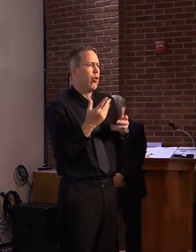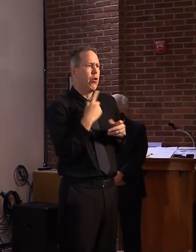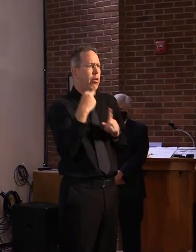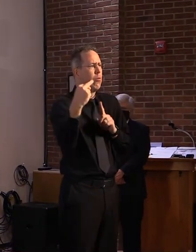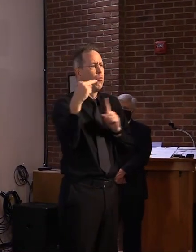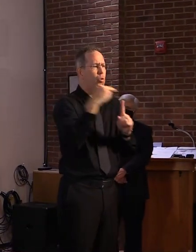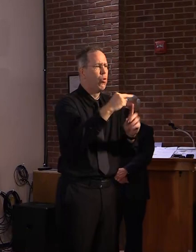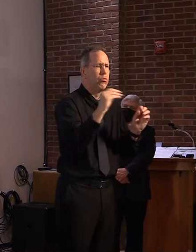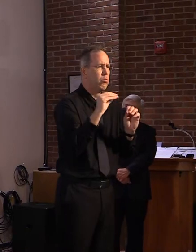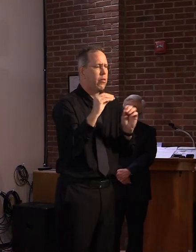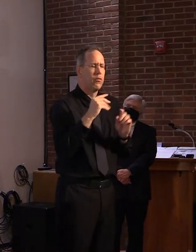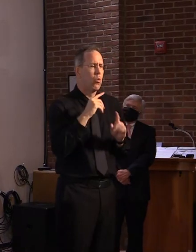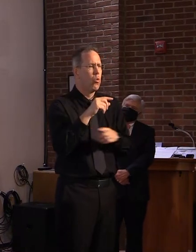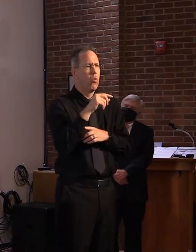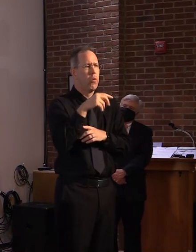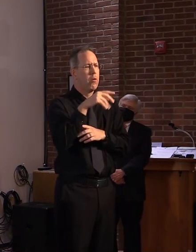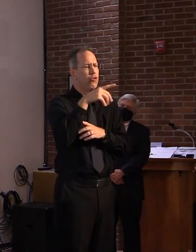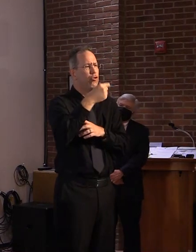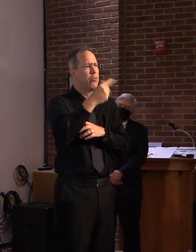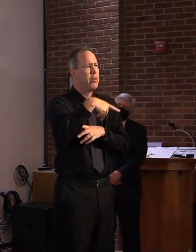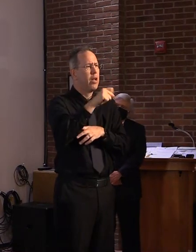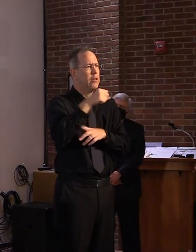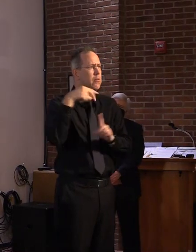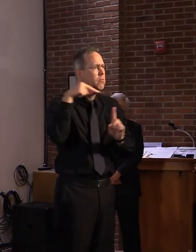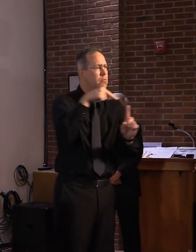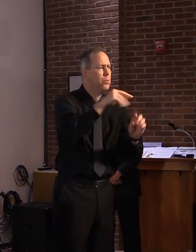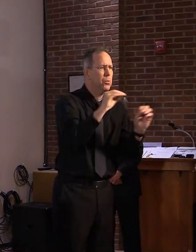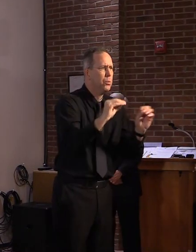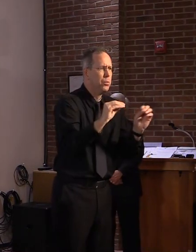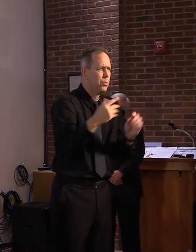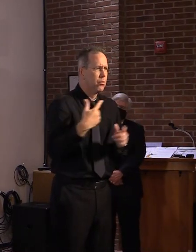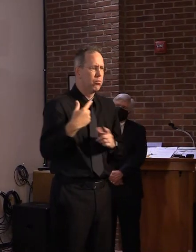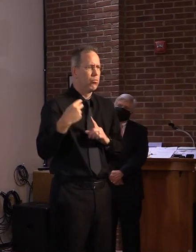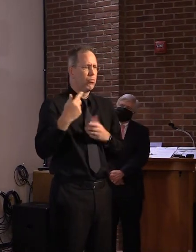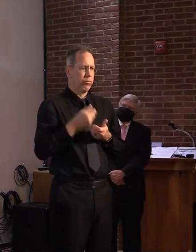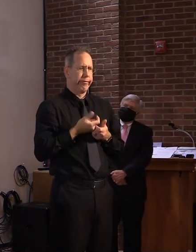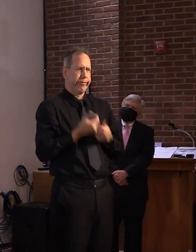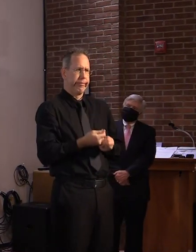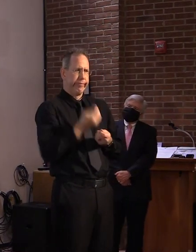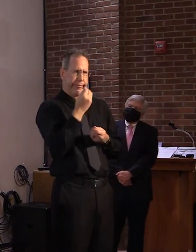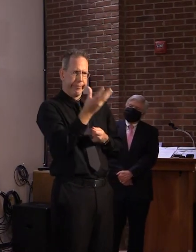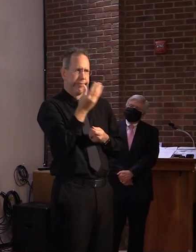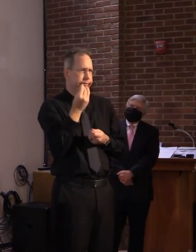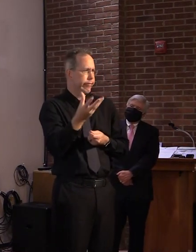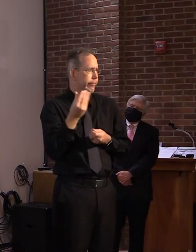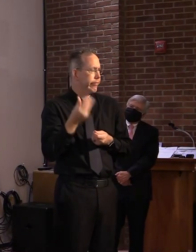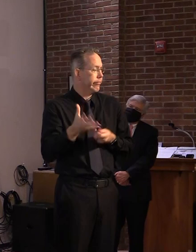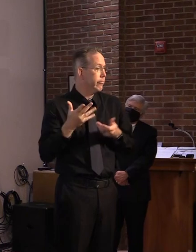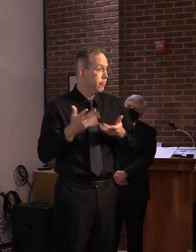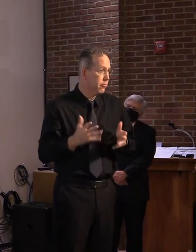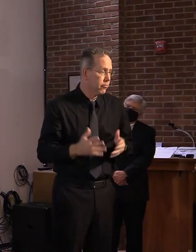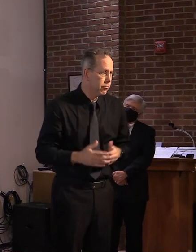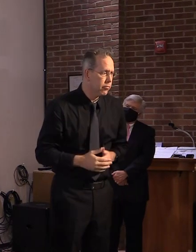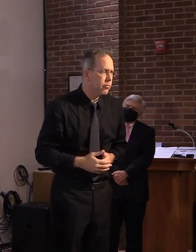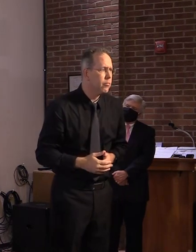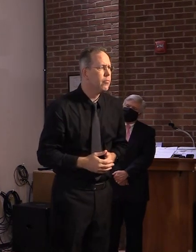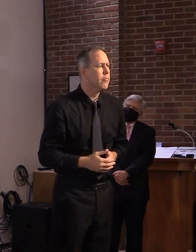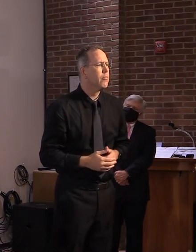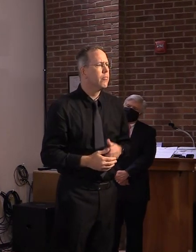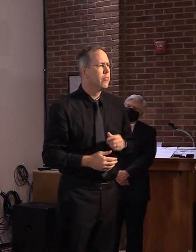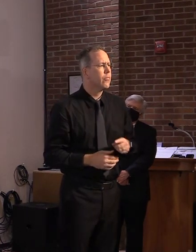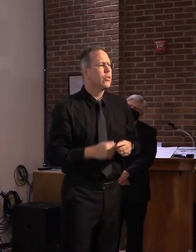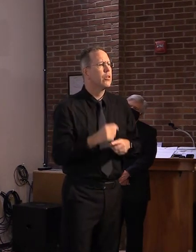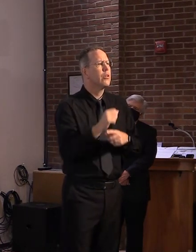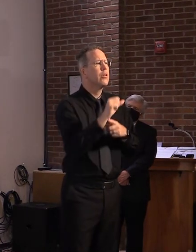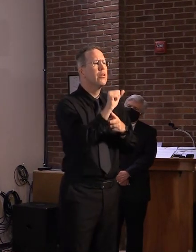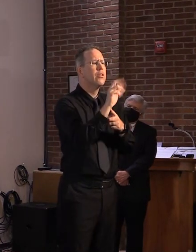So Sarah Alert is really a communication tool, bi-directional. So a health department can push out information